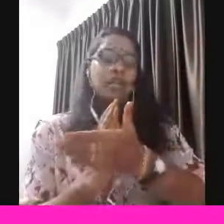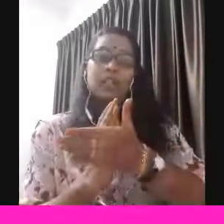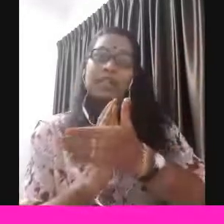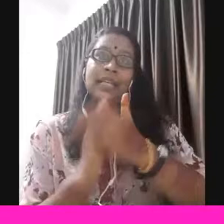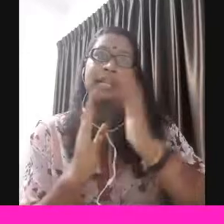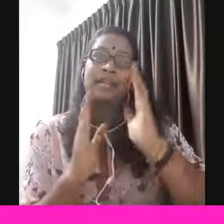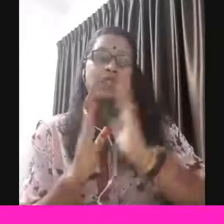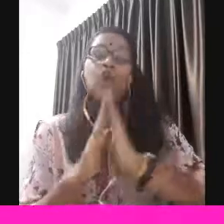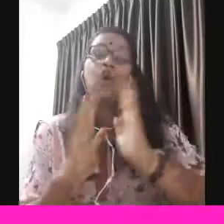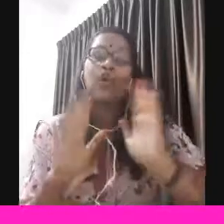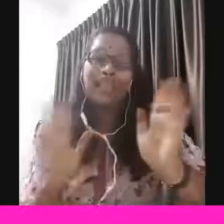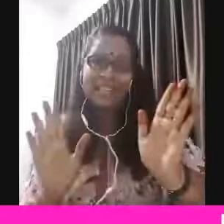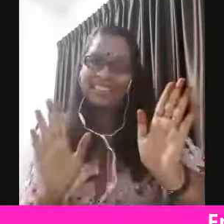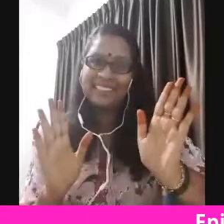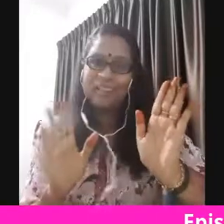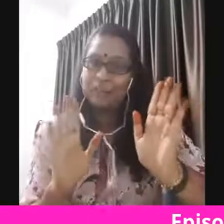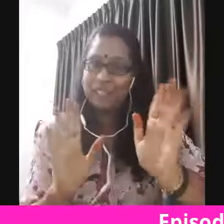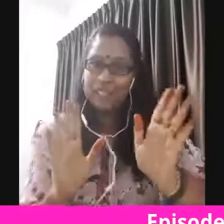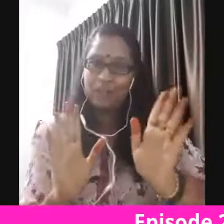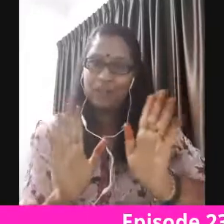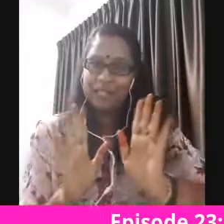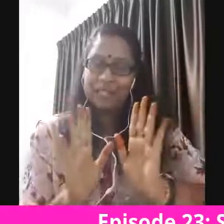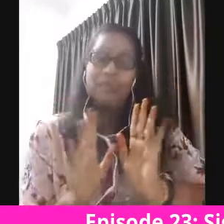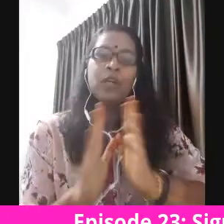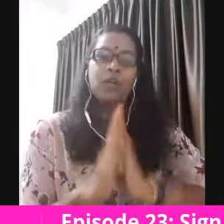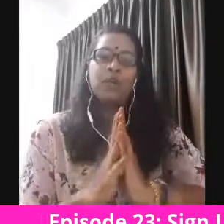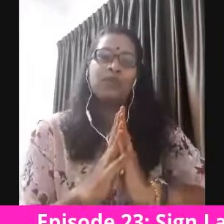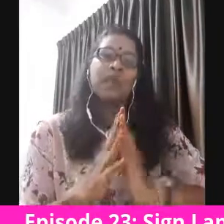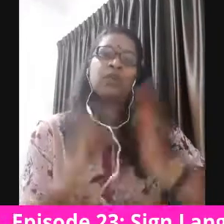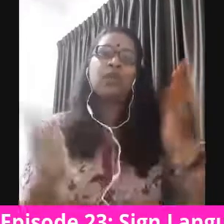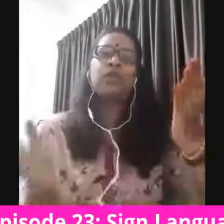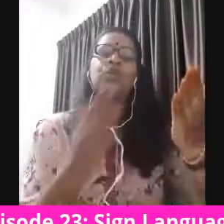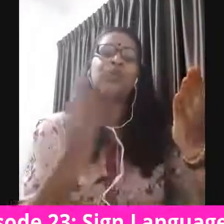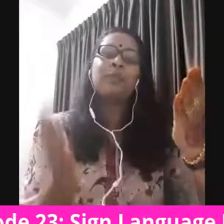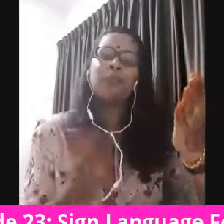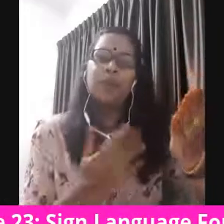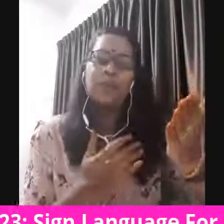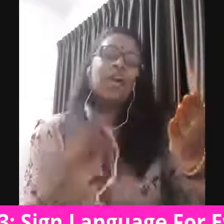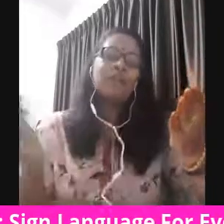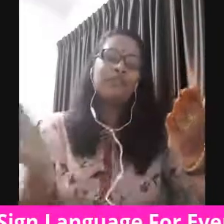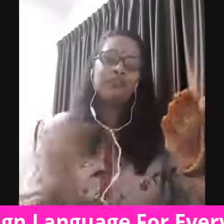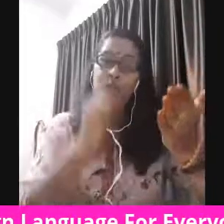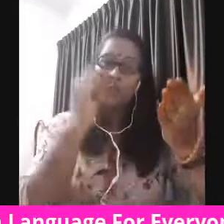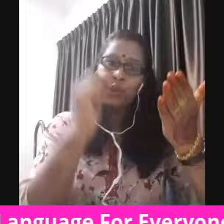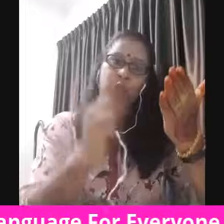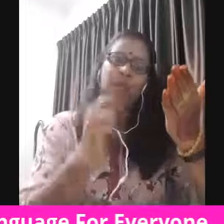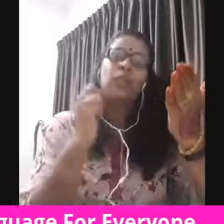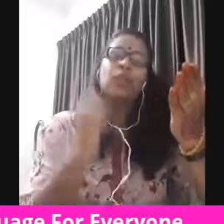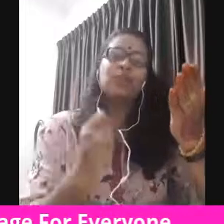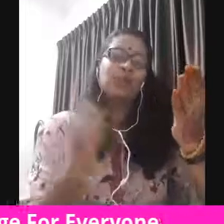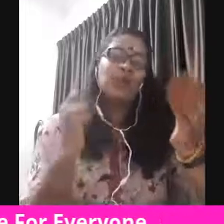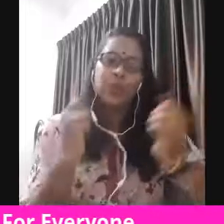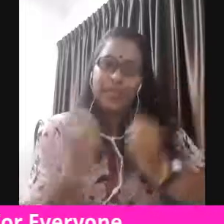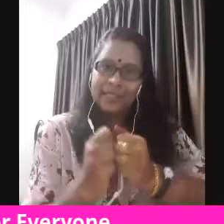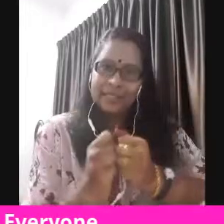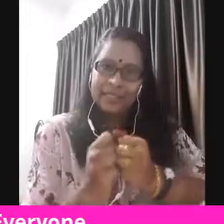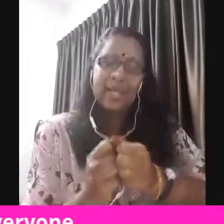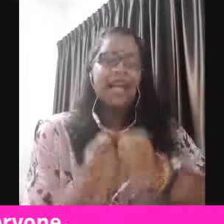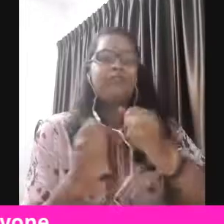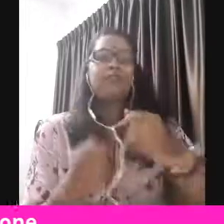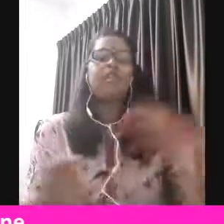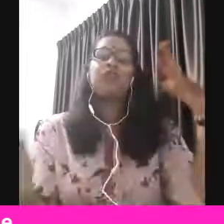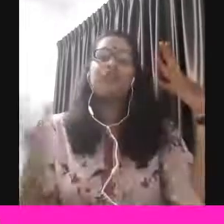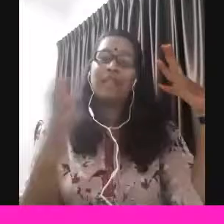and there is no online application for that. So we have to go Mm-hmm. through the book, we have to choose what course we want to